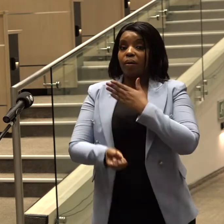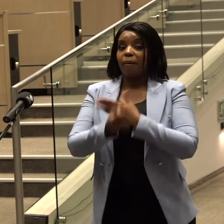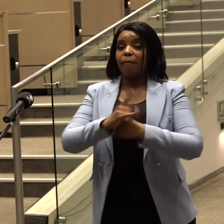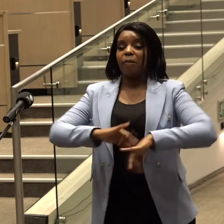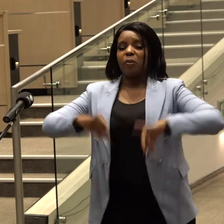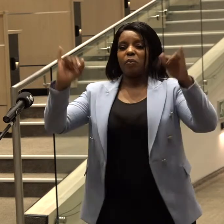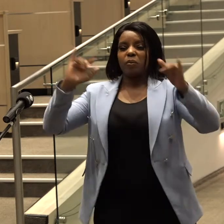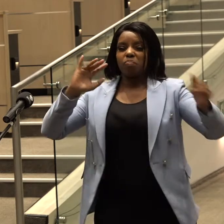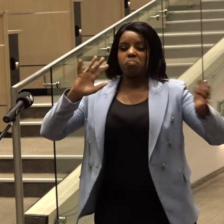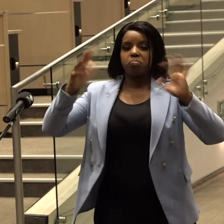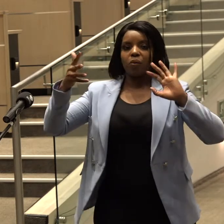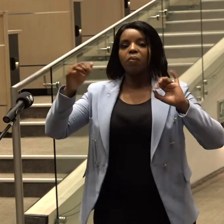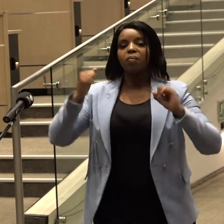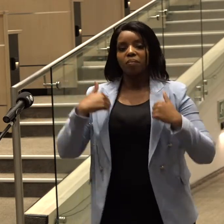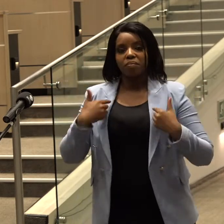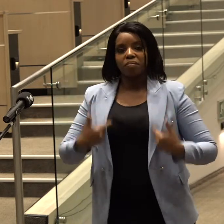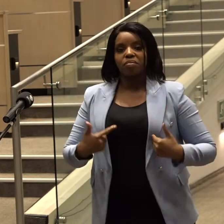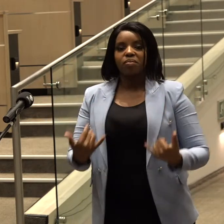foreign